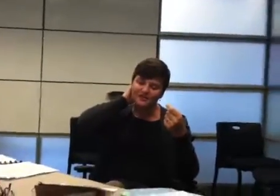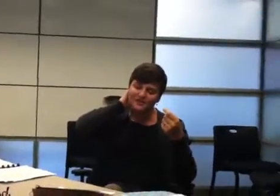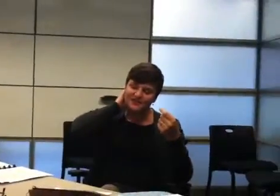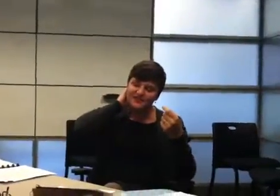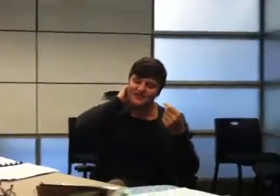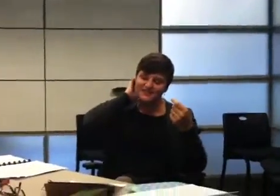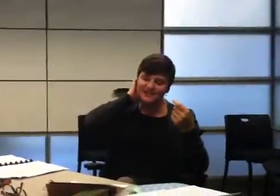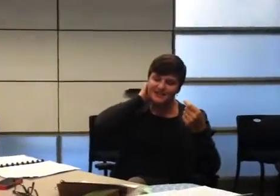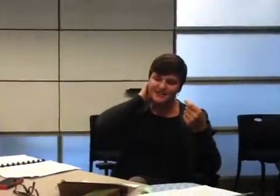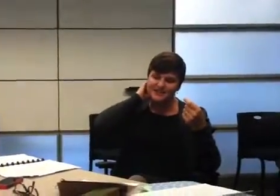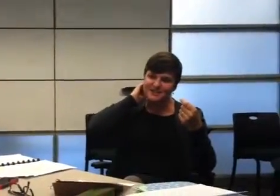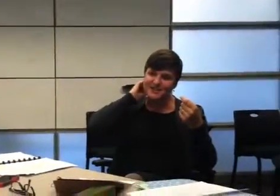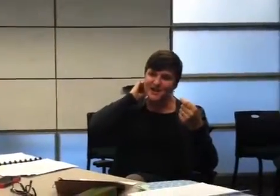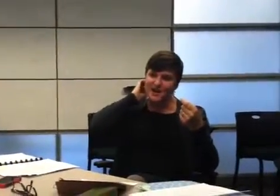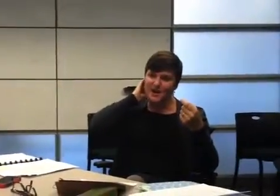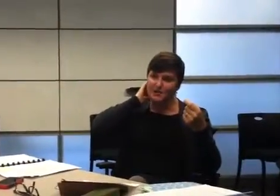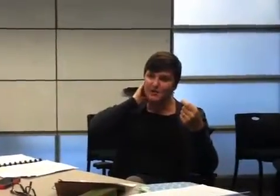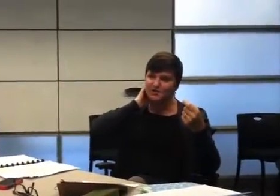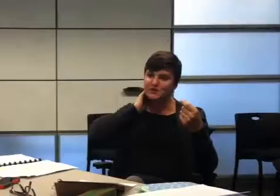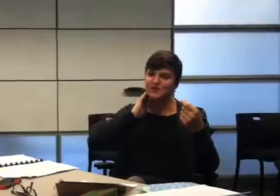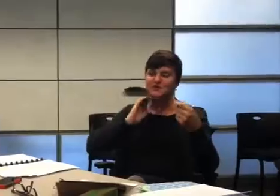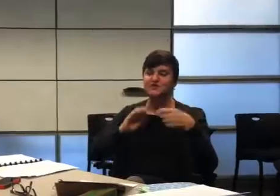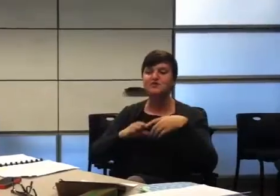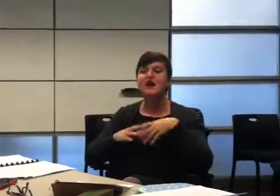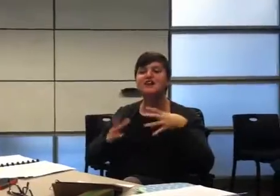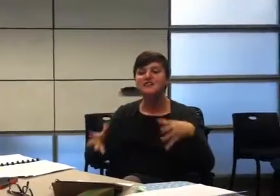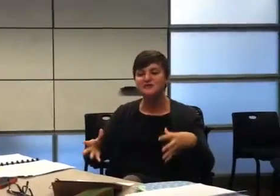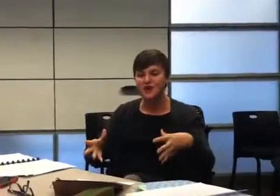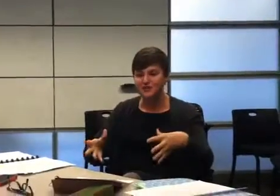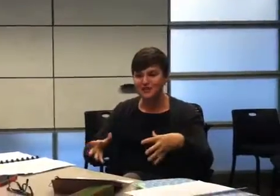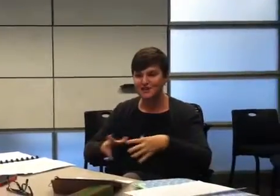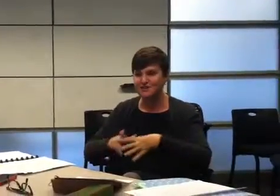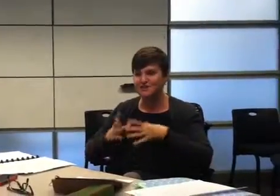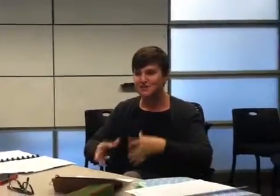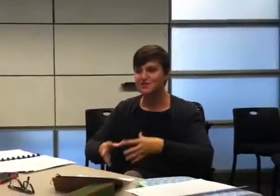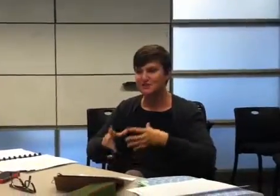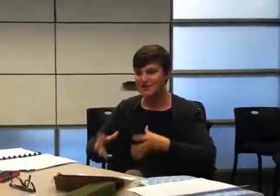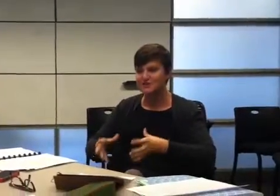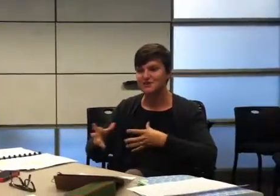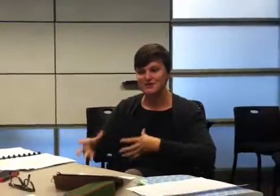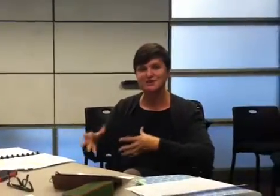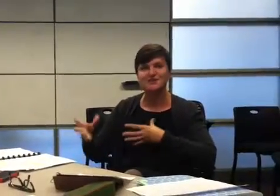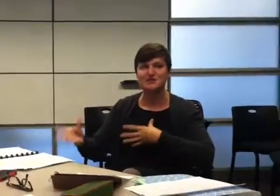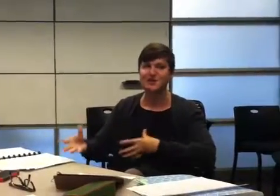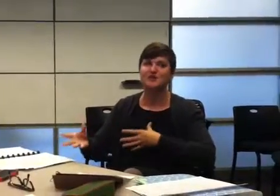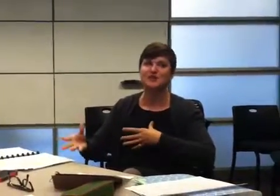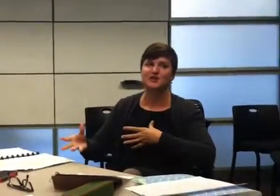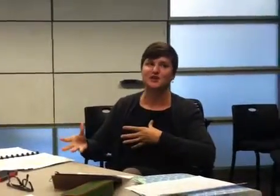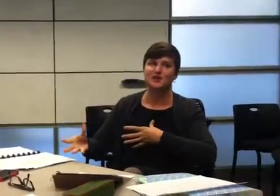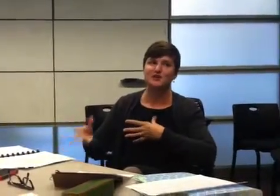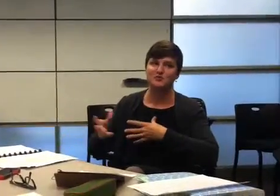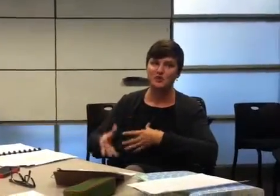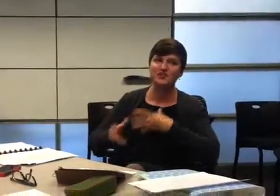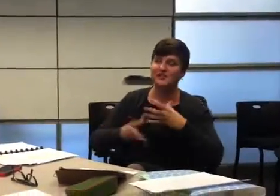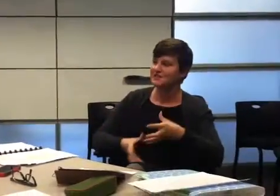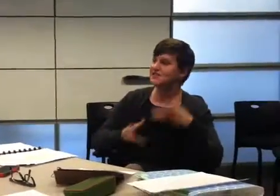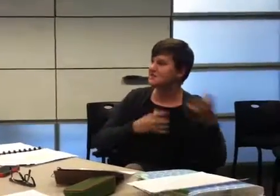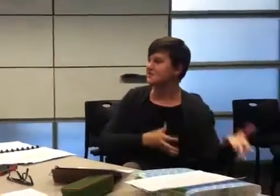critical thinking discussions, we learned that in a variety of contexts, students tend to listen to each other more than they listen to